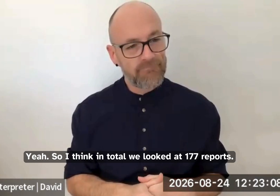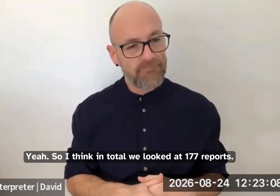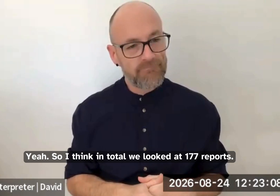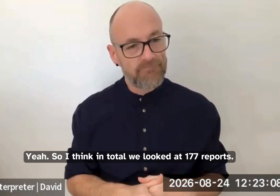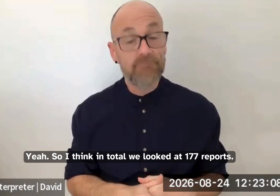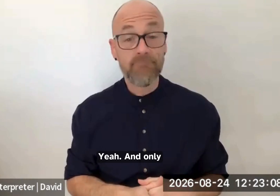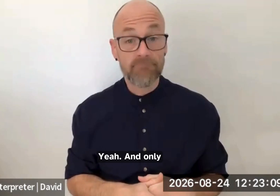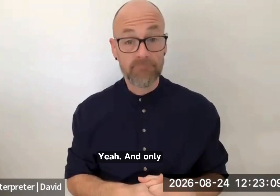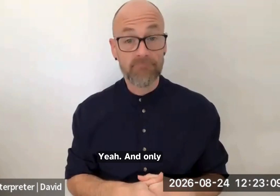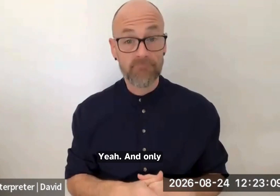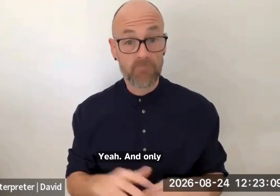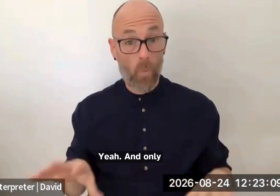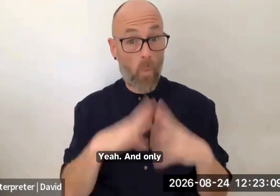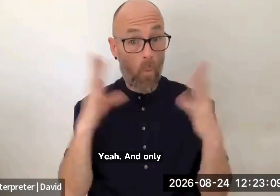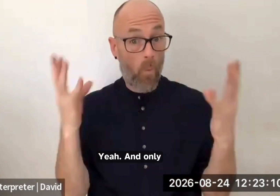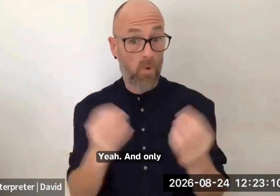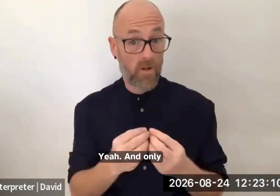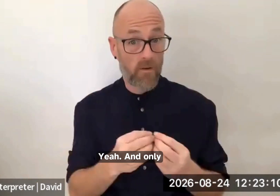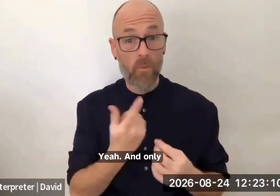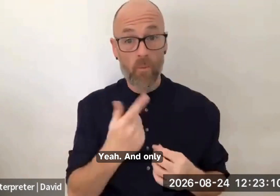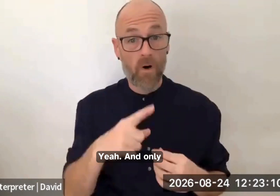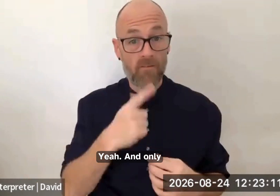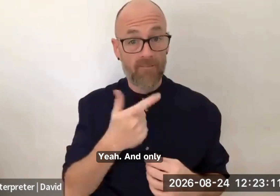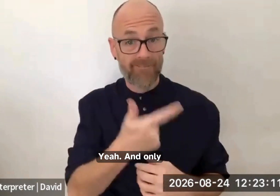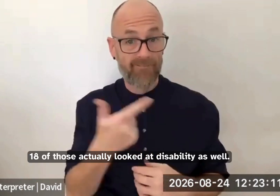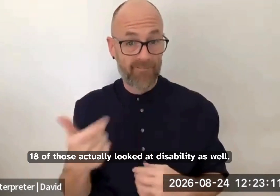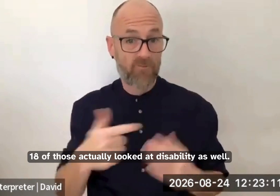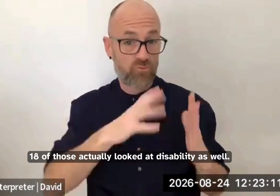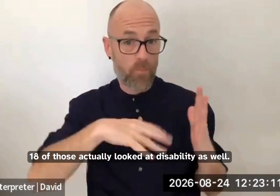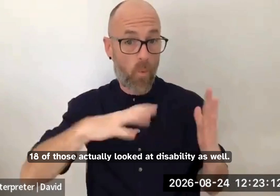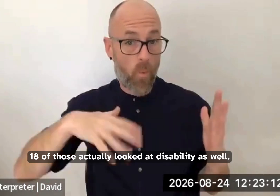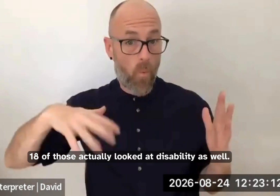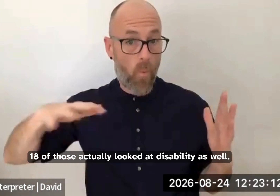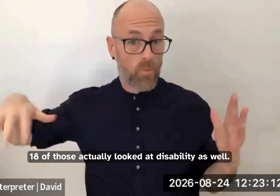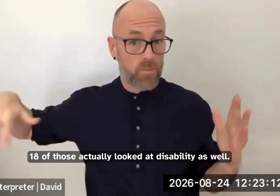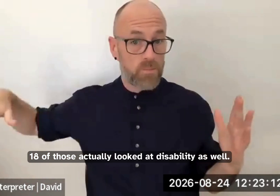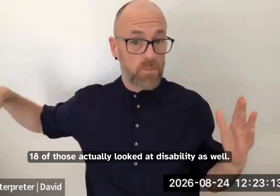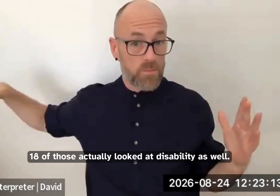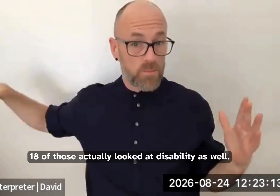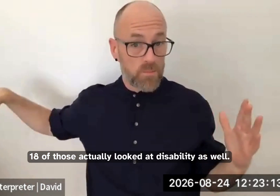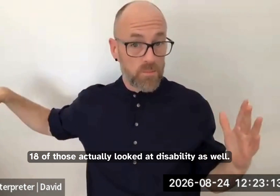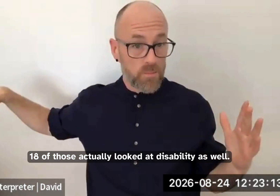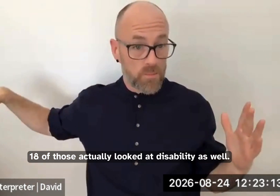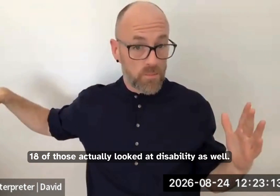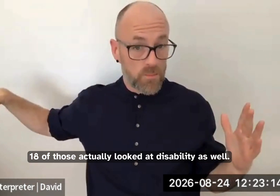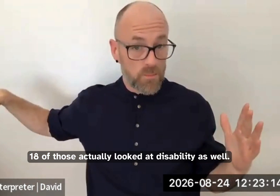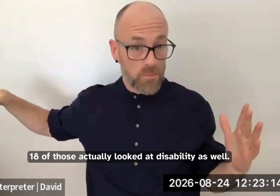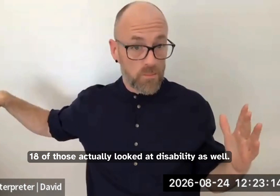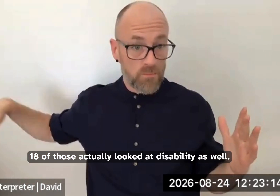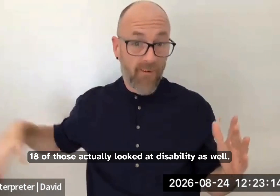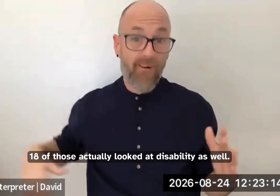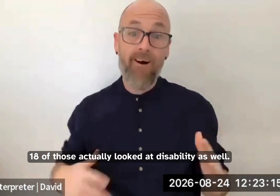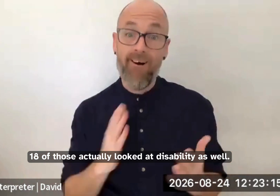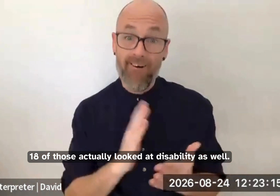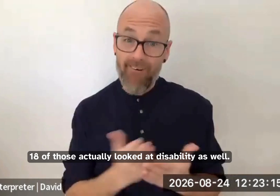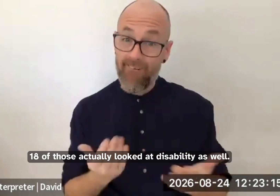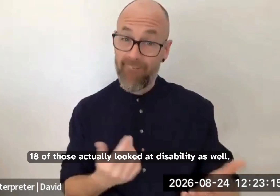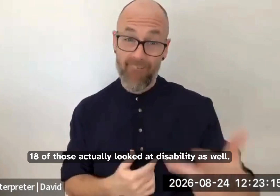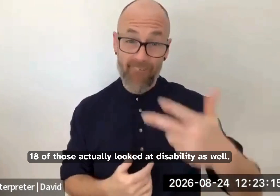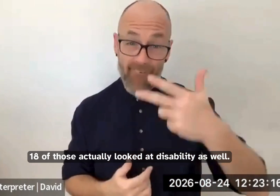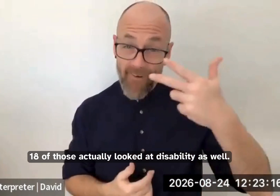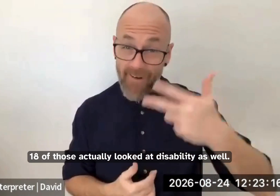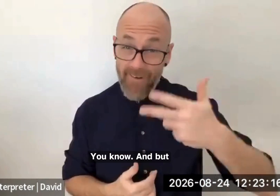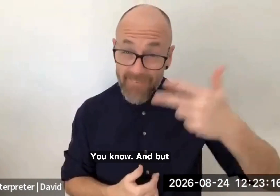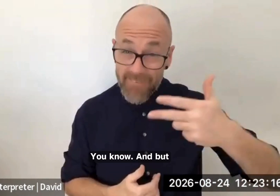177 reports. Yeah. And From the only last 5 years. 18 of those Yeah. actually looked at disability